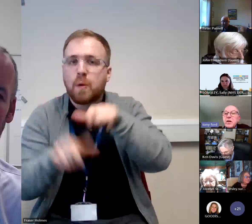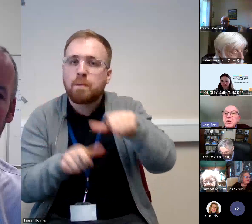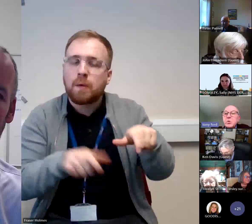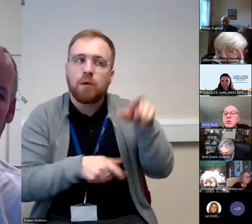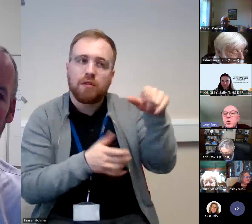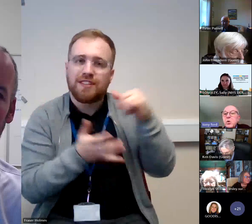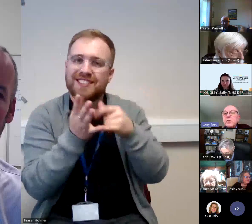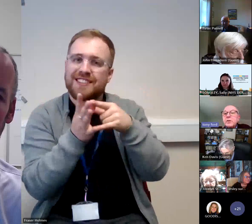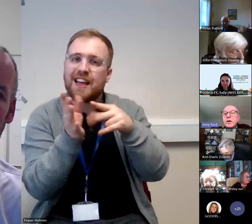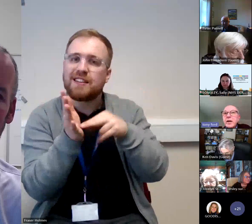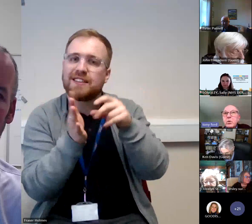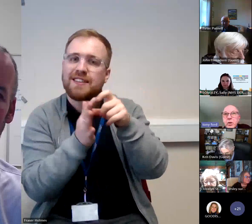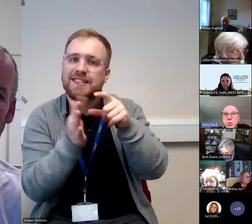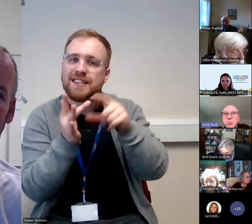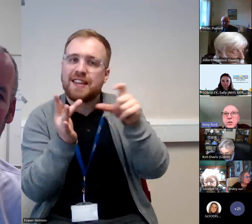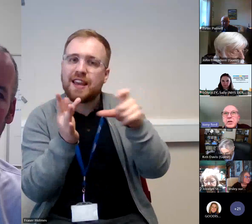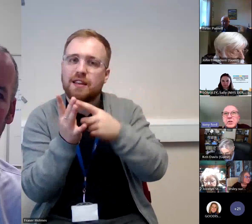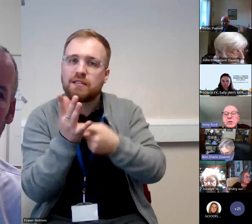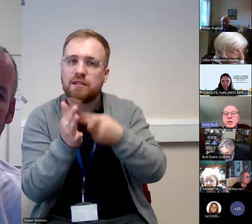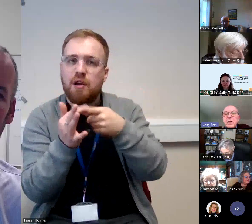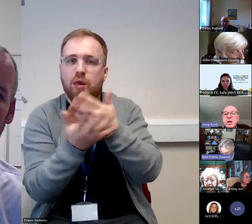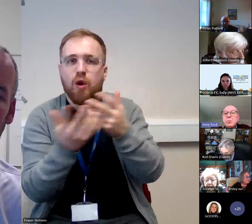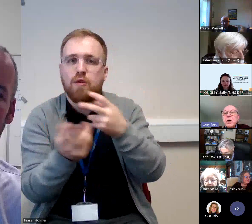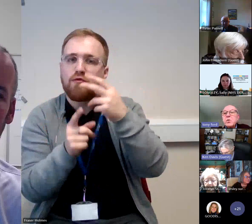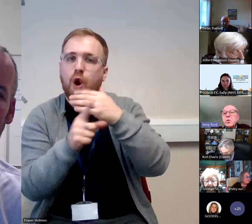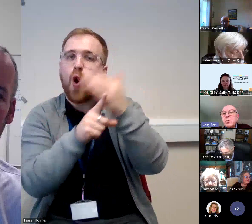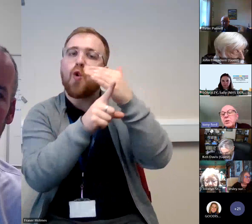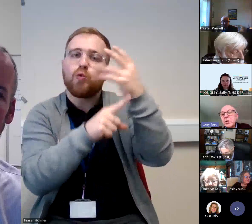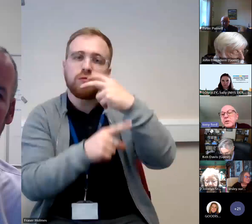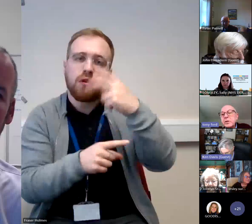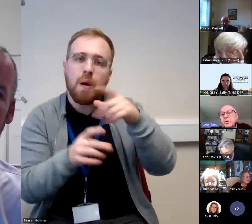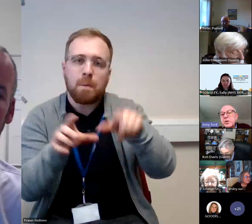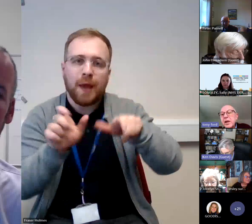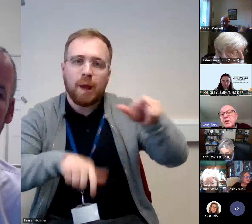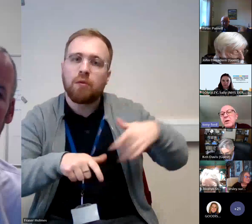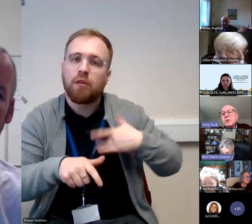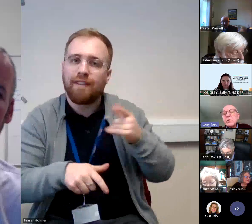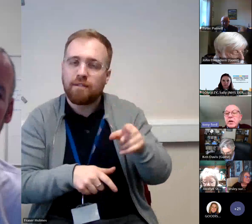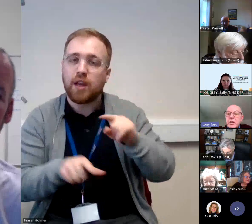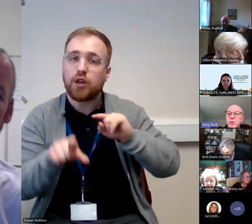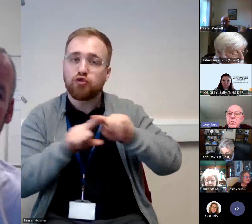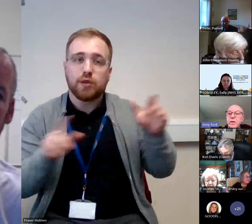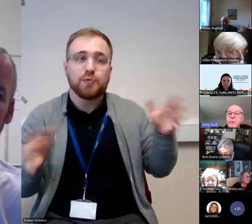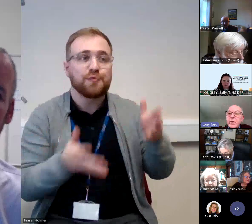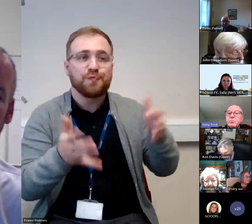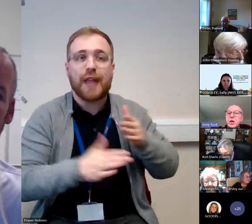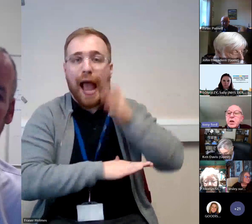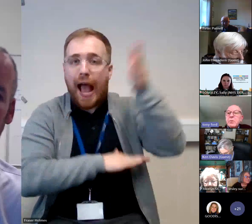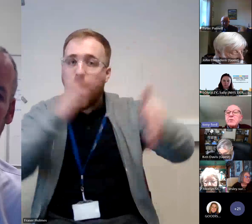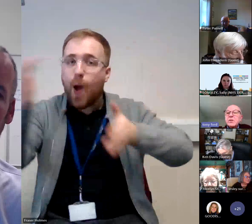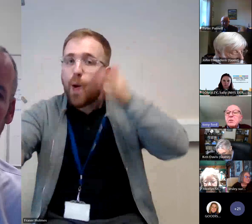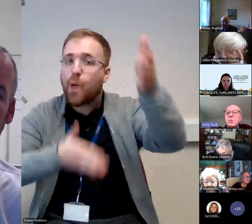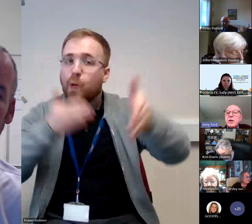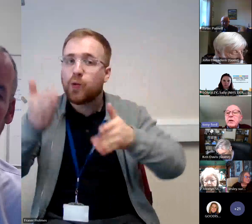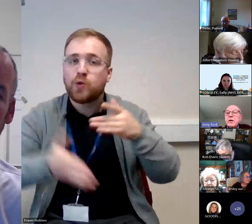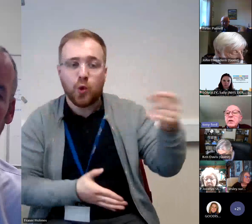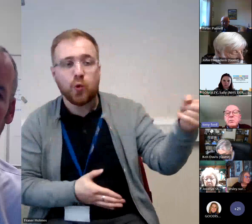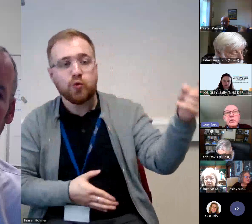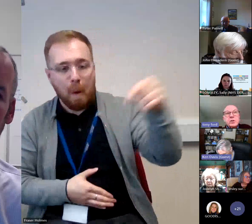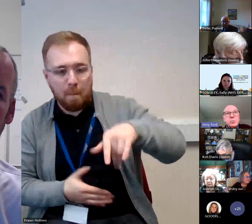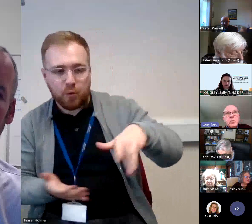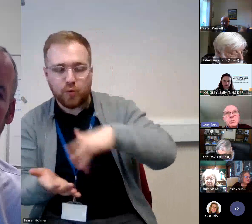Diego, because we've got quite an elderly population, and part of what we're trying to do is to get them out of the home to come out to